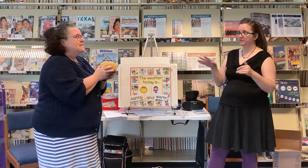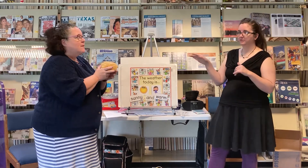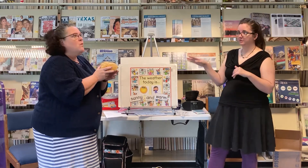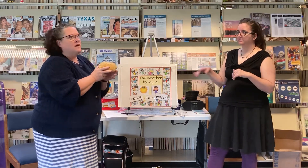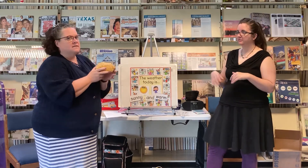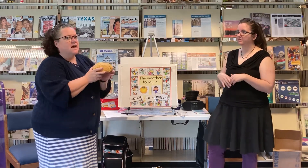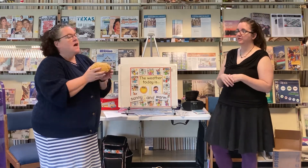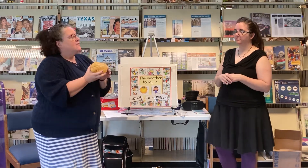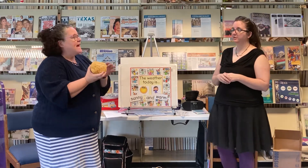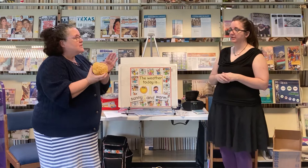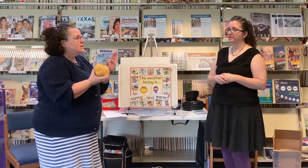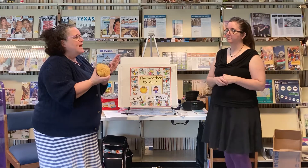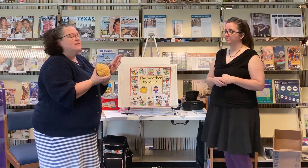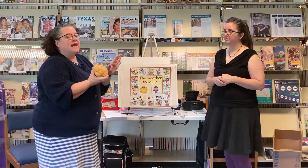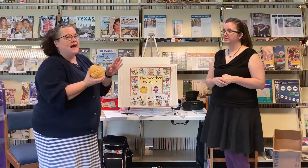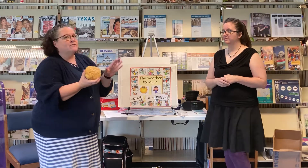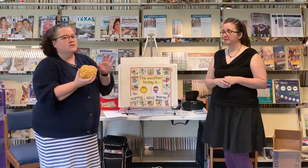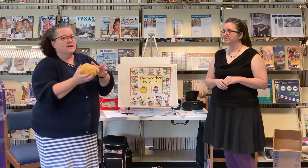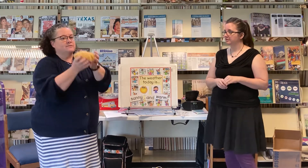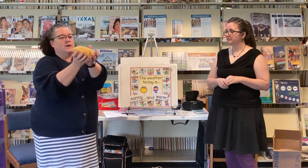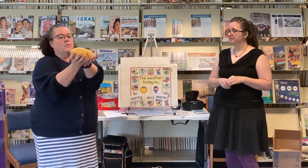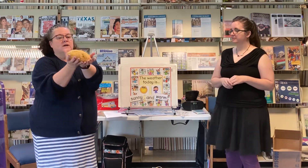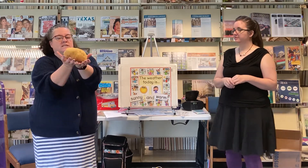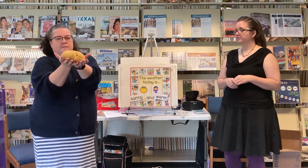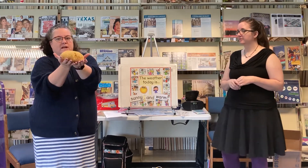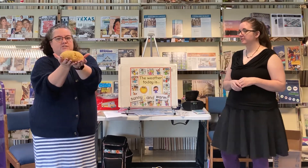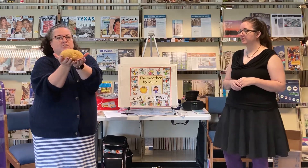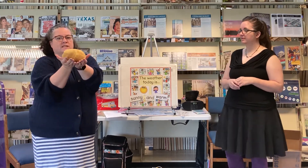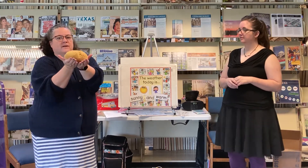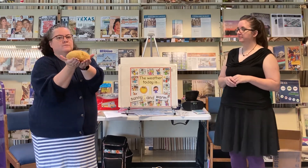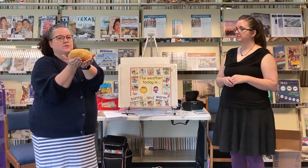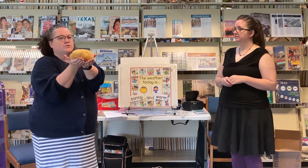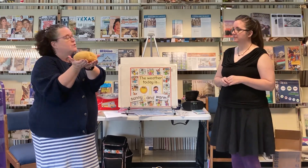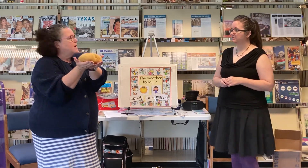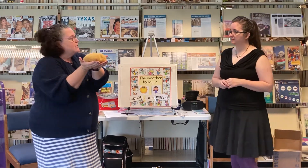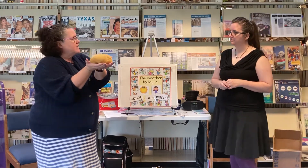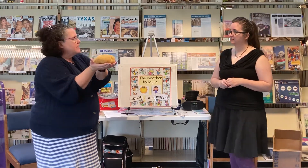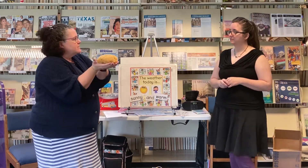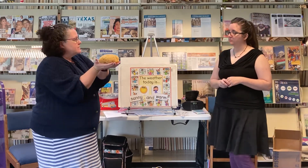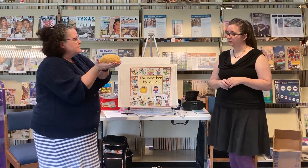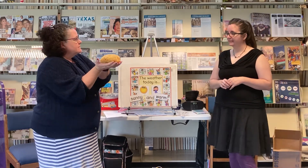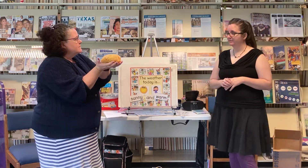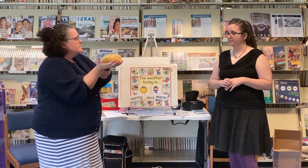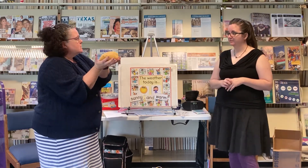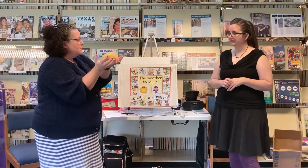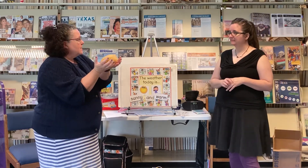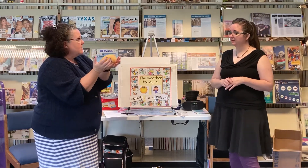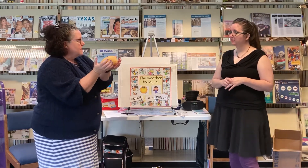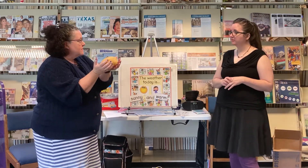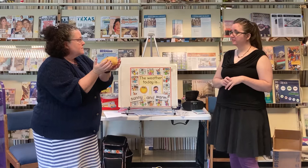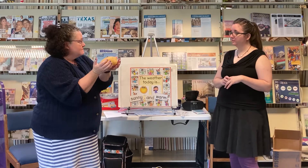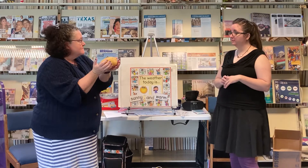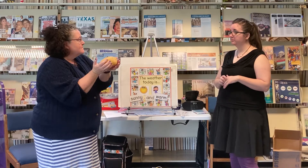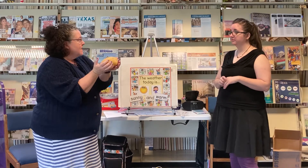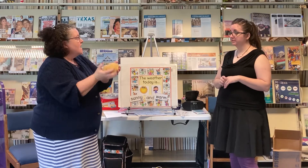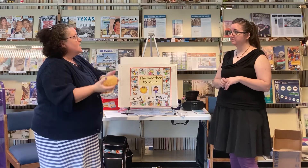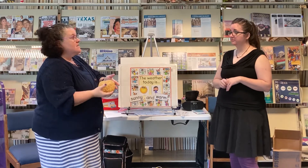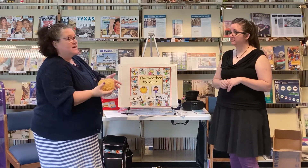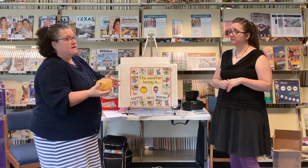same ones. Okay. They okay. actually have an average lifespan. One sponge could live up to 200 years. Wow. 200 That's years. Longer than people live. That,